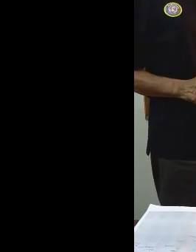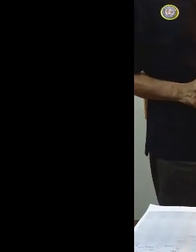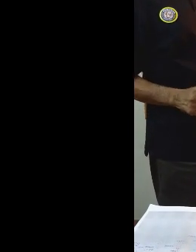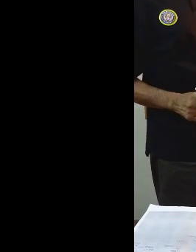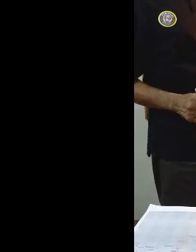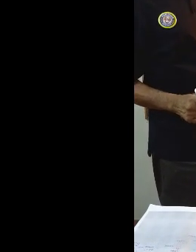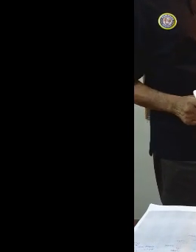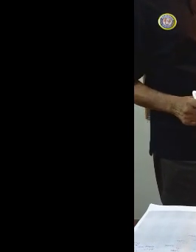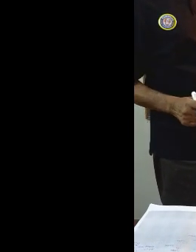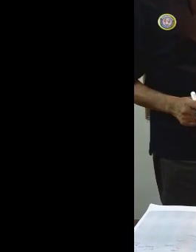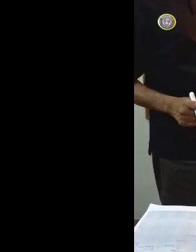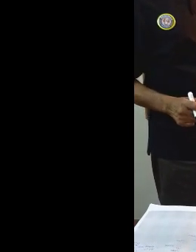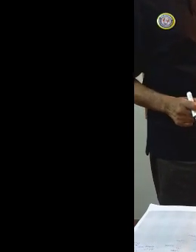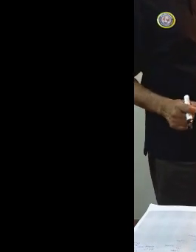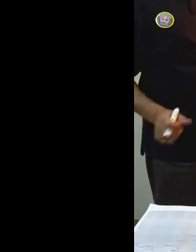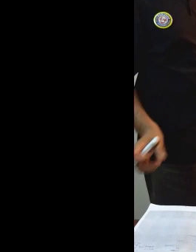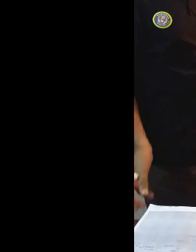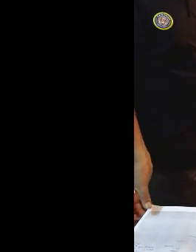power.